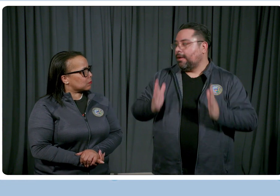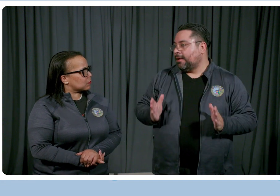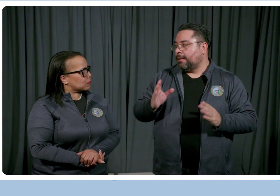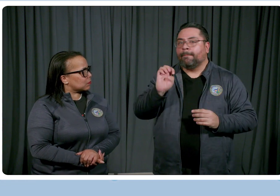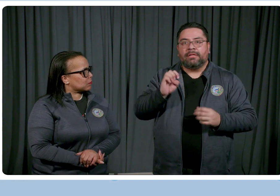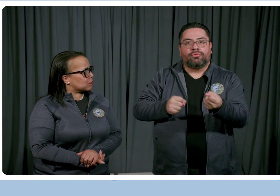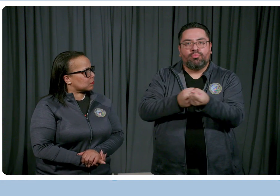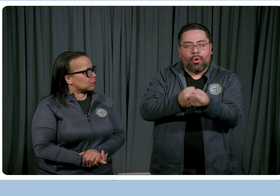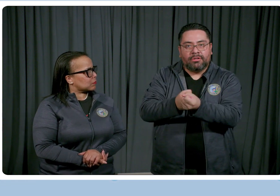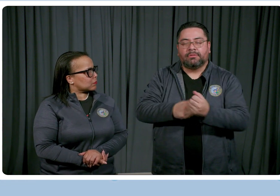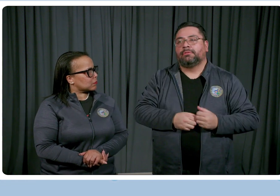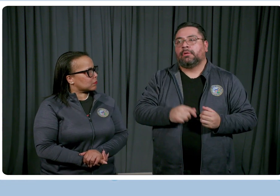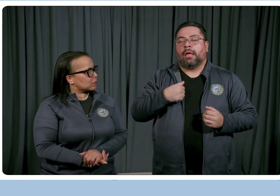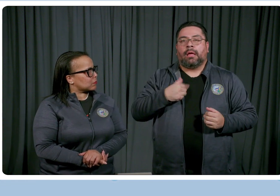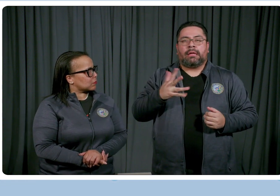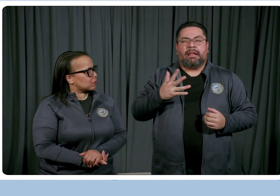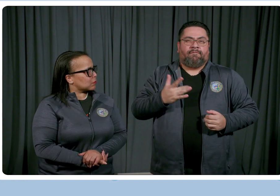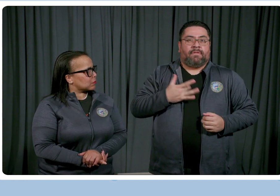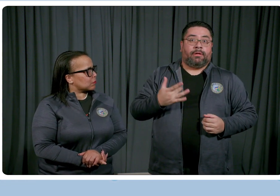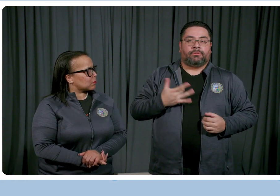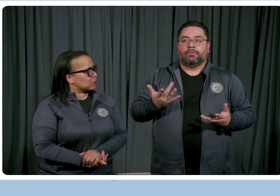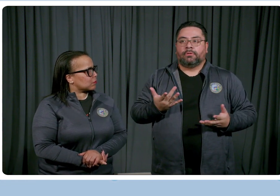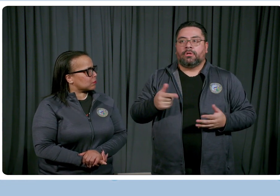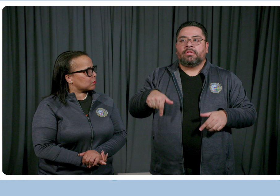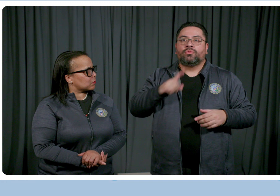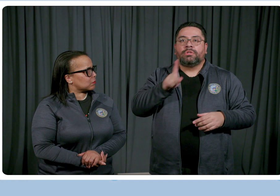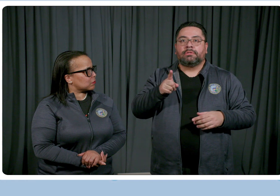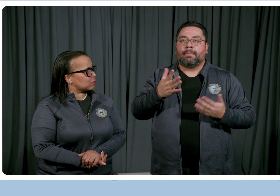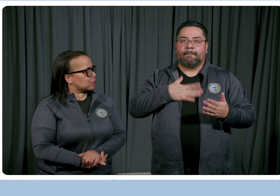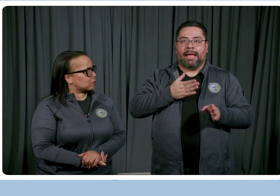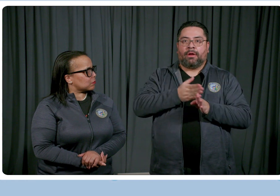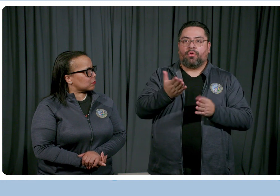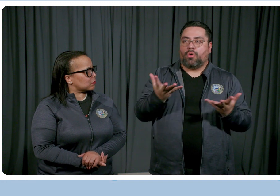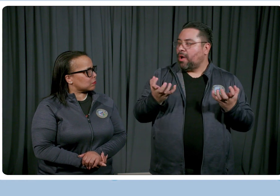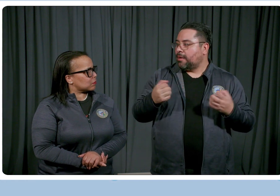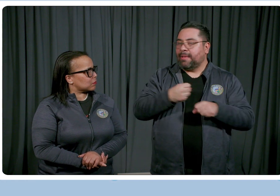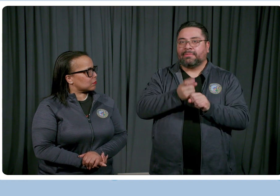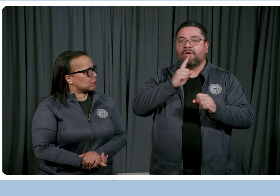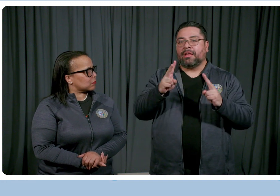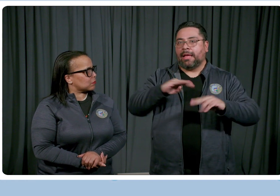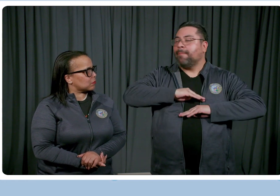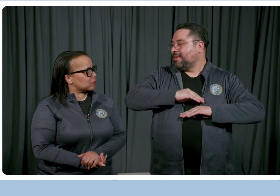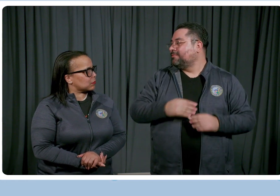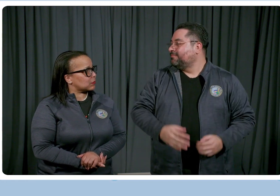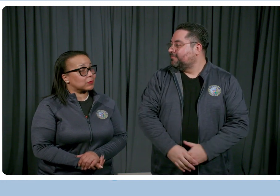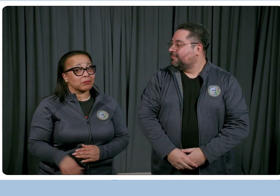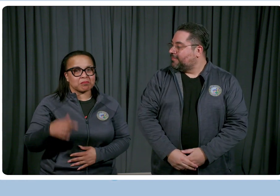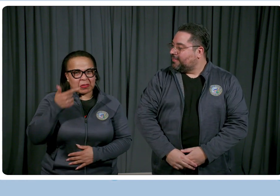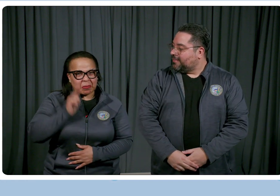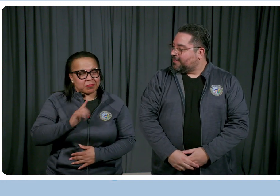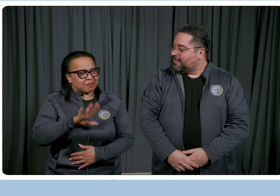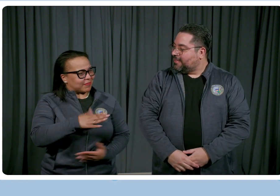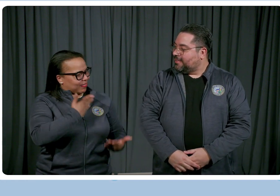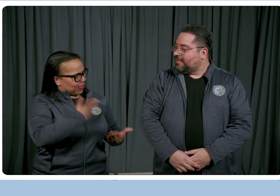advocate and be supportive. And so I just kind of felt that this was the career I wanted to take, and it makes me really happy. Well, thank